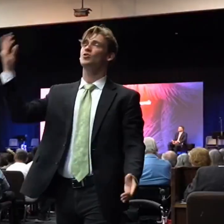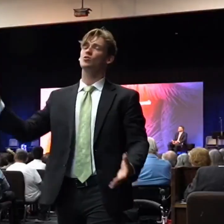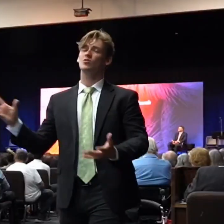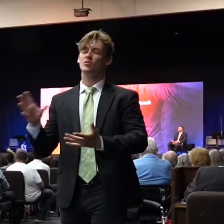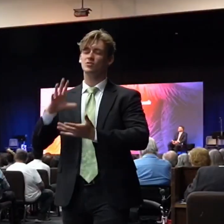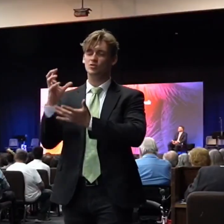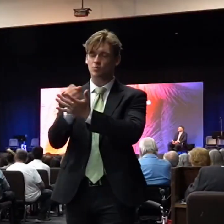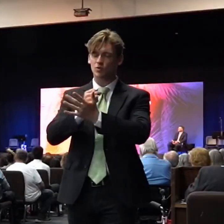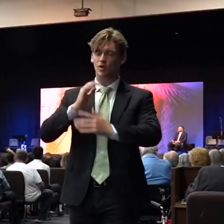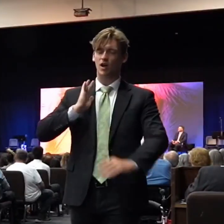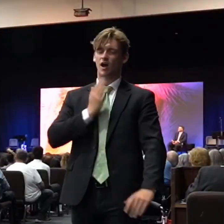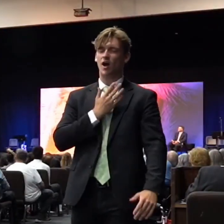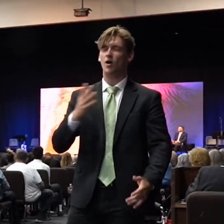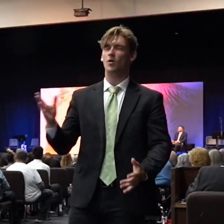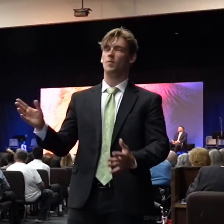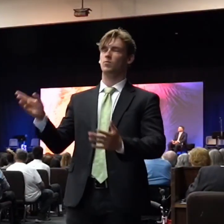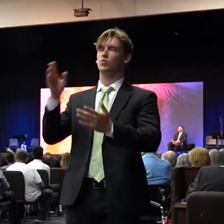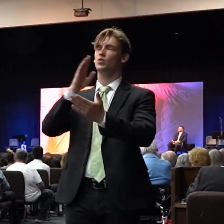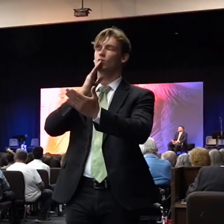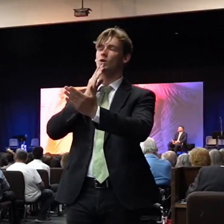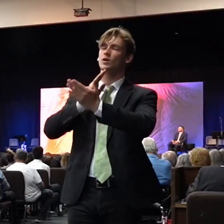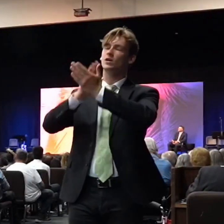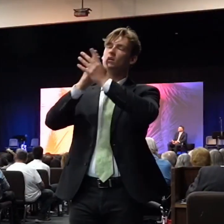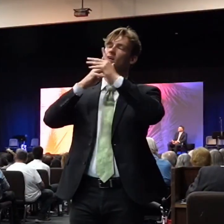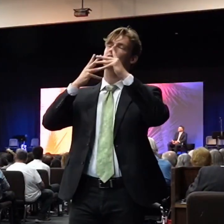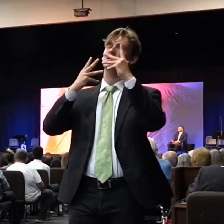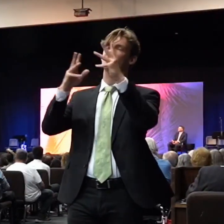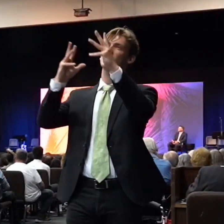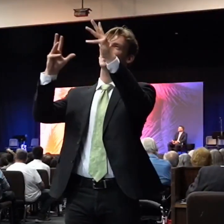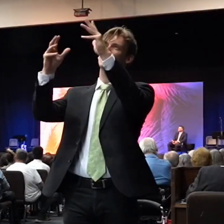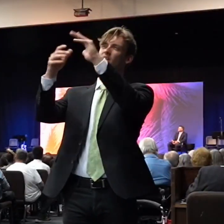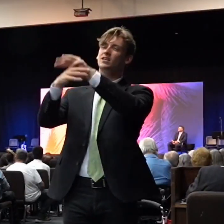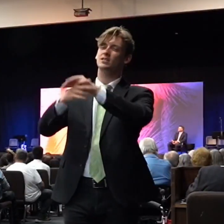praise. You're the name above all